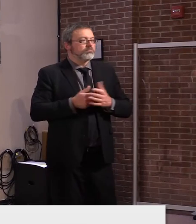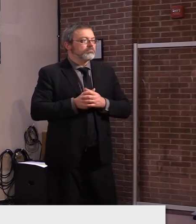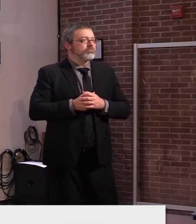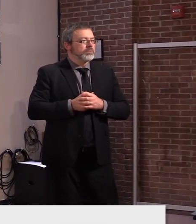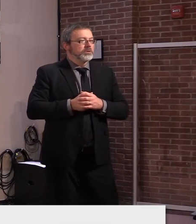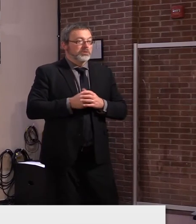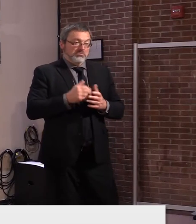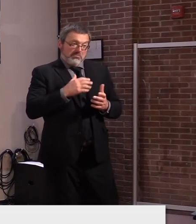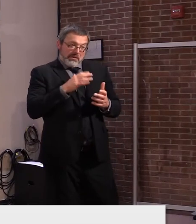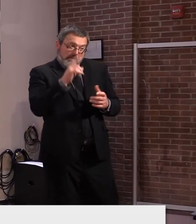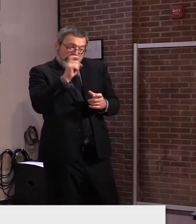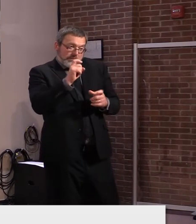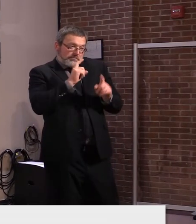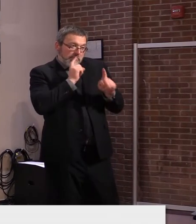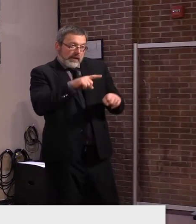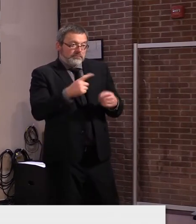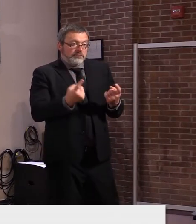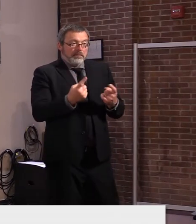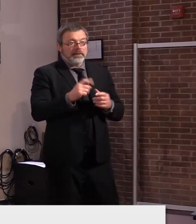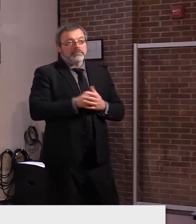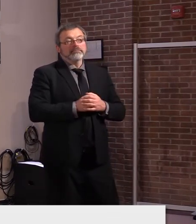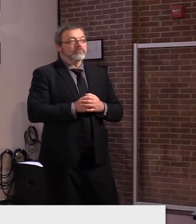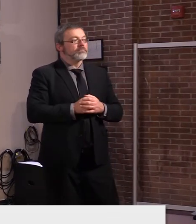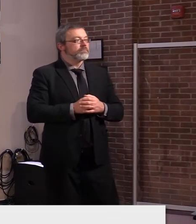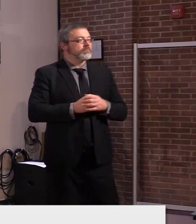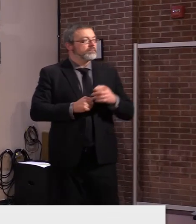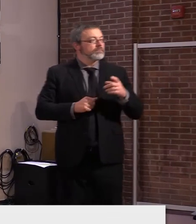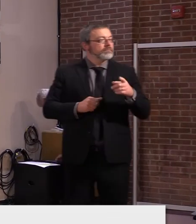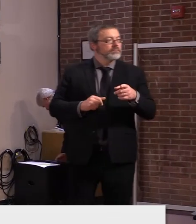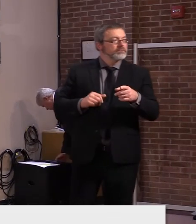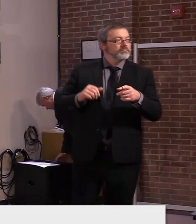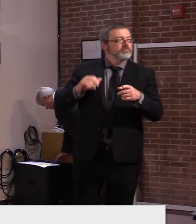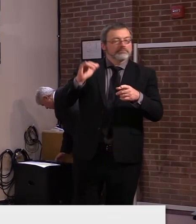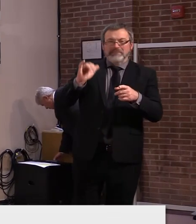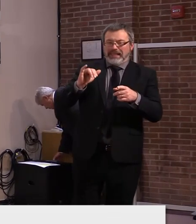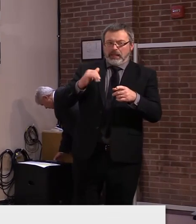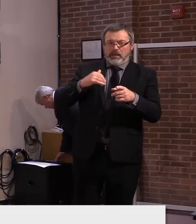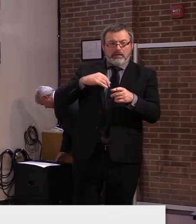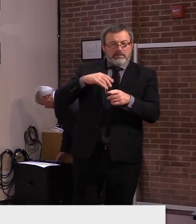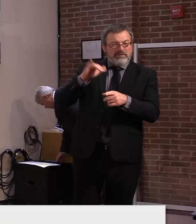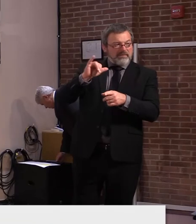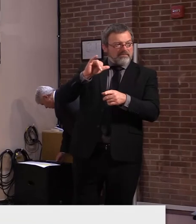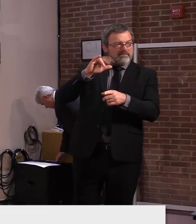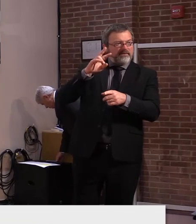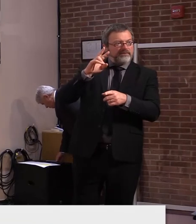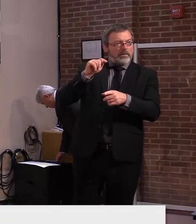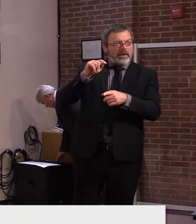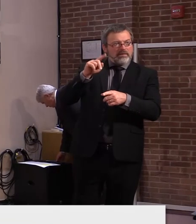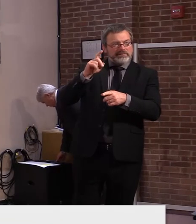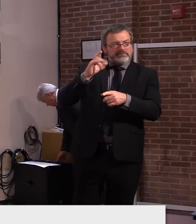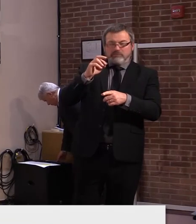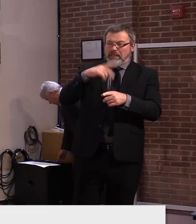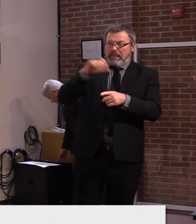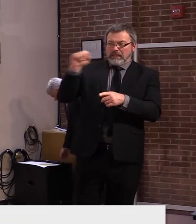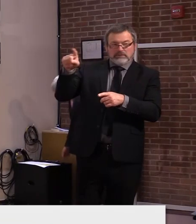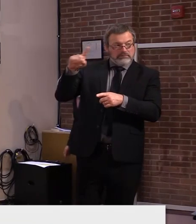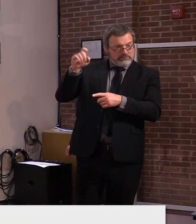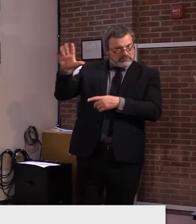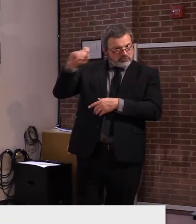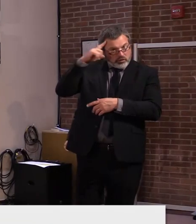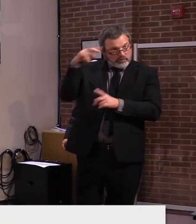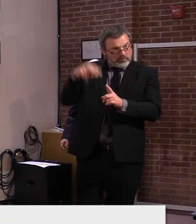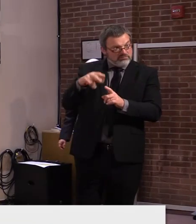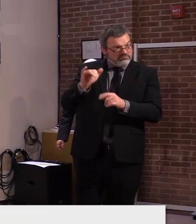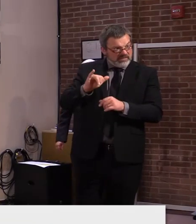Sure. Thank you. Didn't know if the governor wanted to express his opinion on whether athletic events should